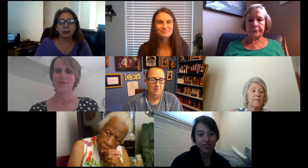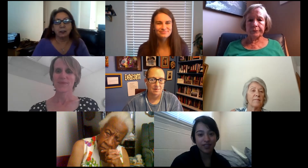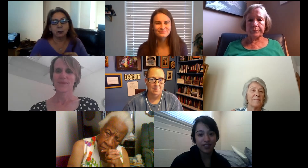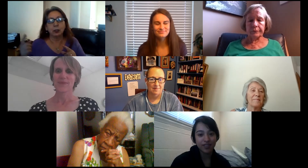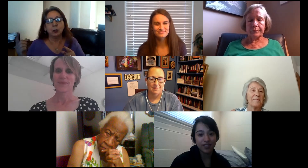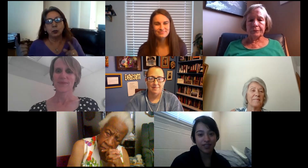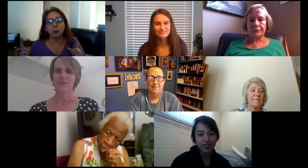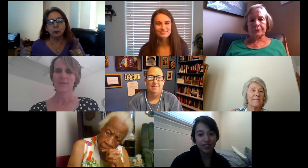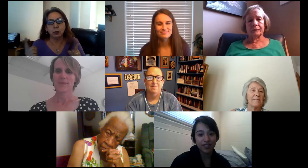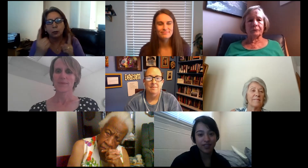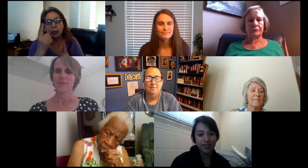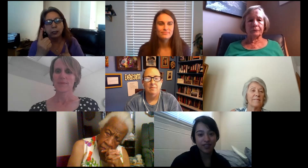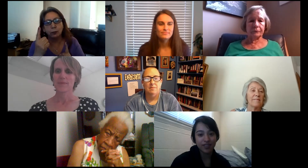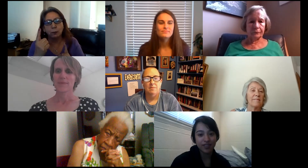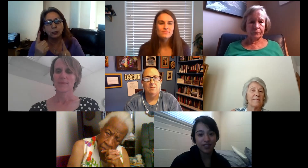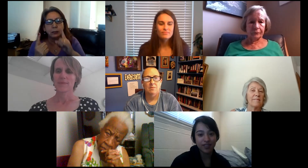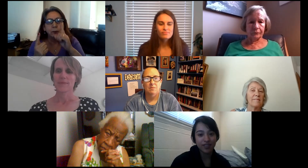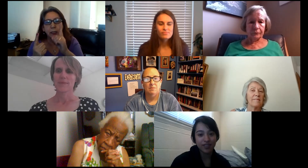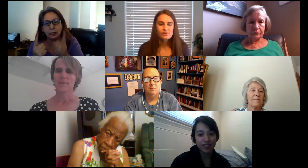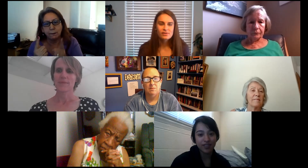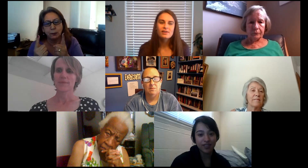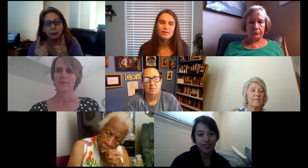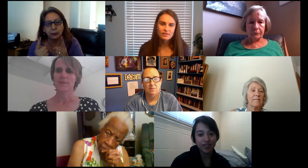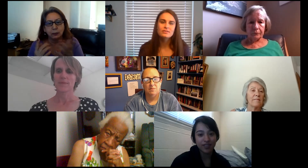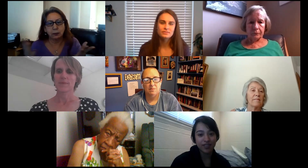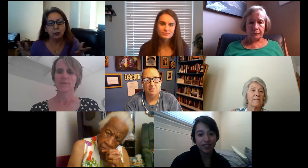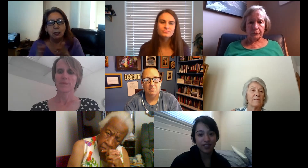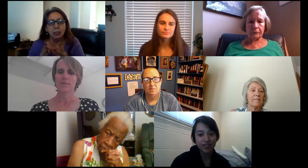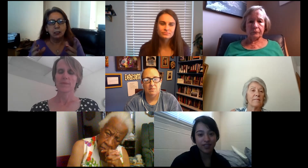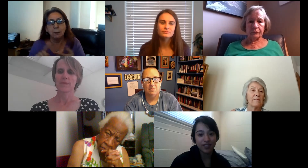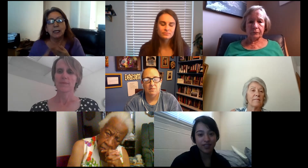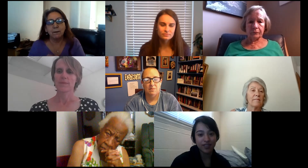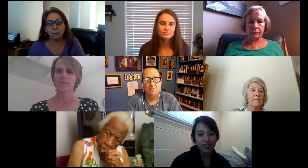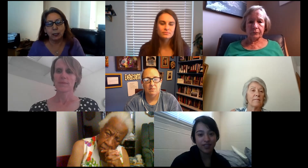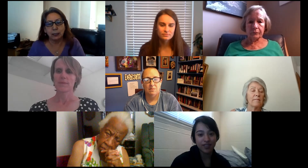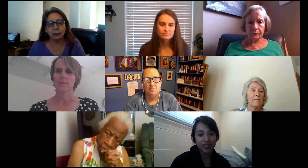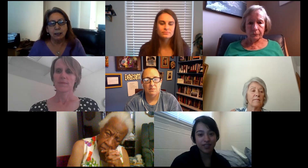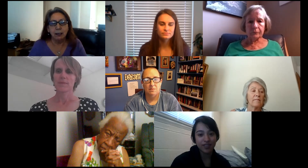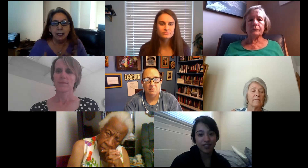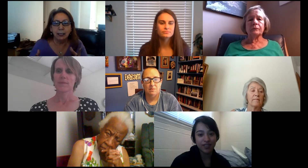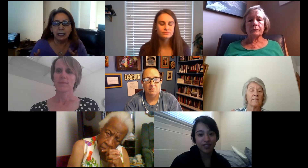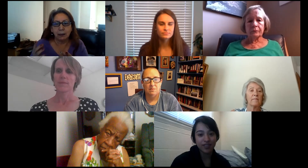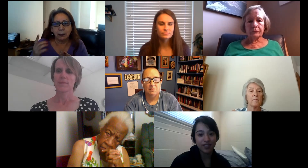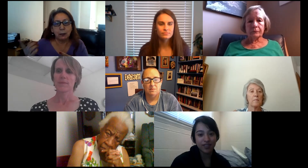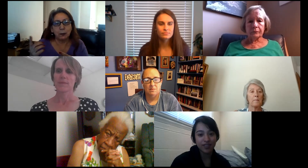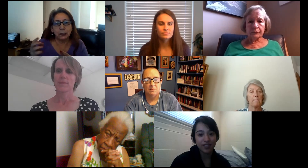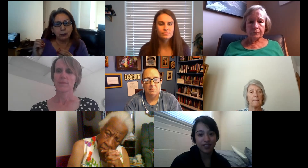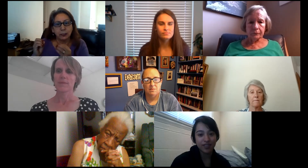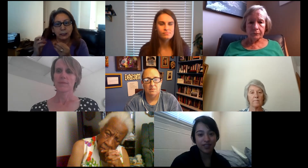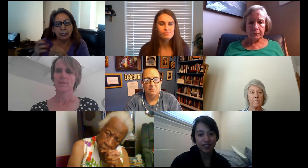for you get one hearing person with a deaf person. So and they become friends. And the hearing person learns sign language